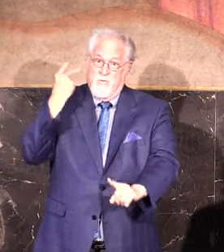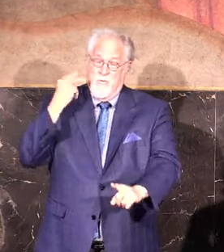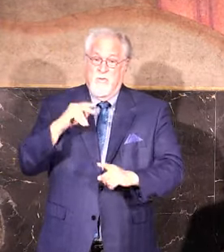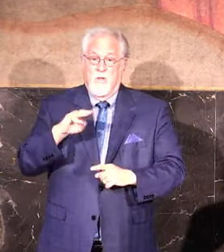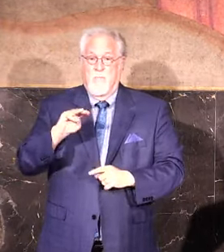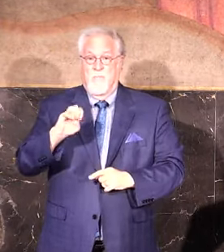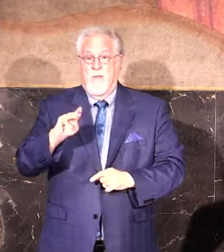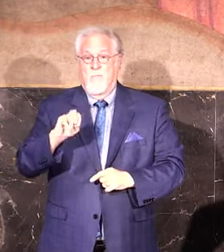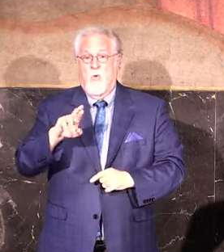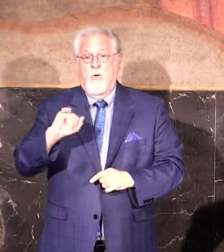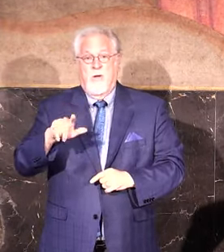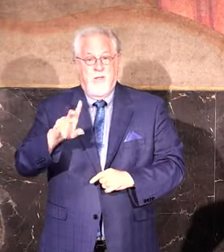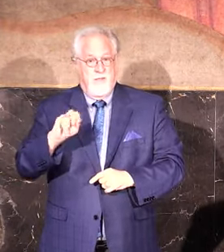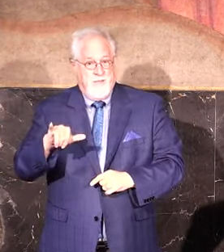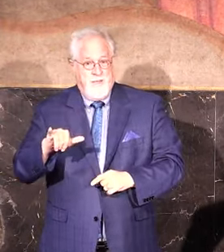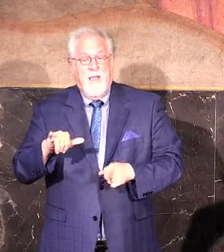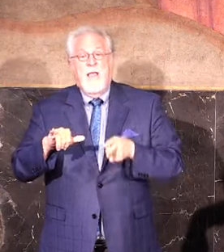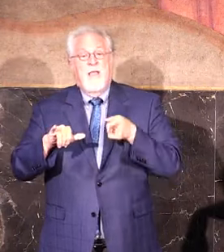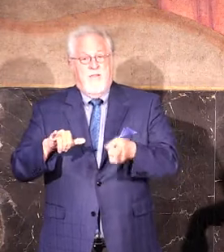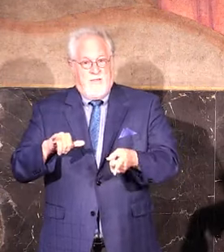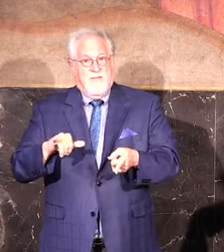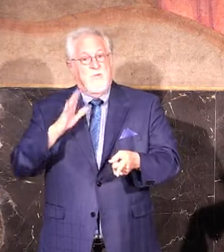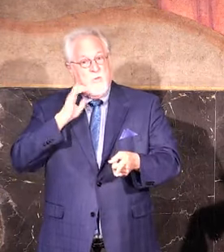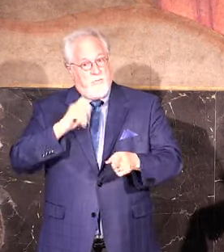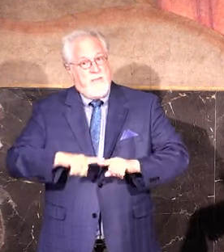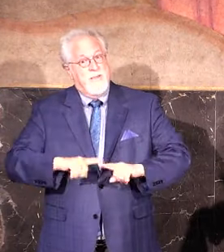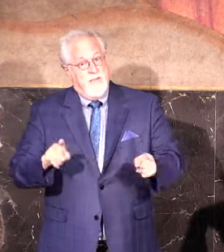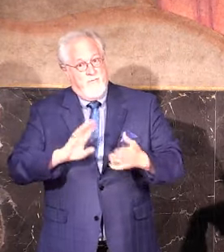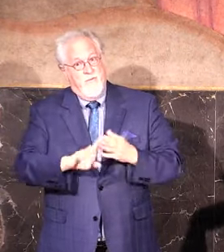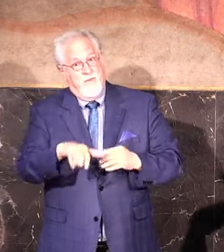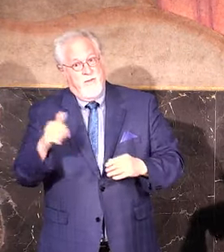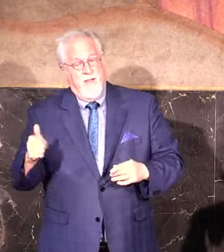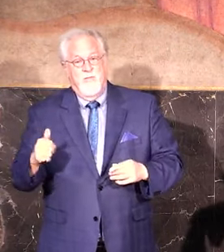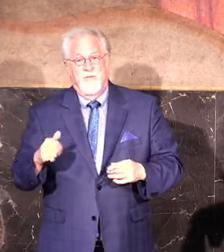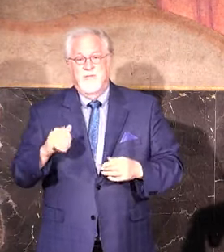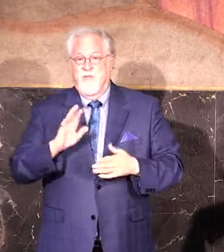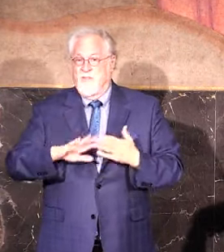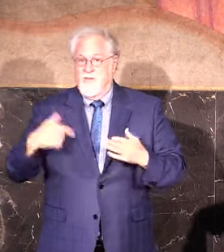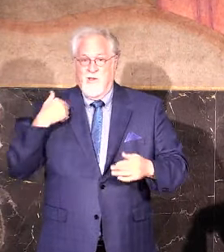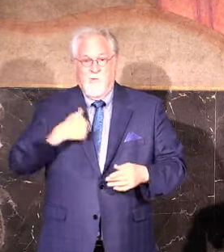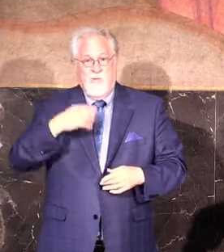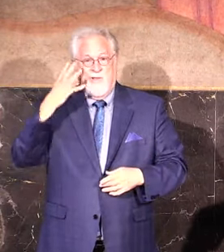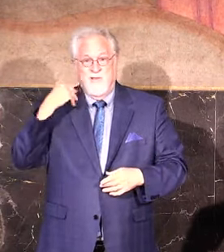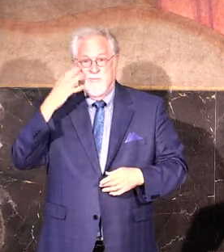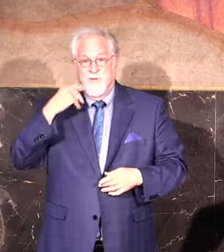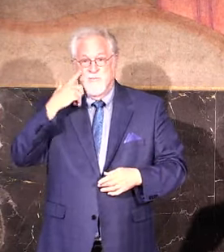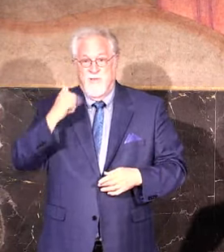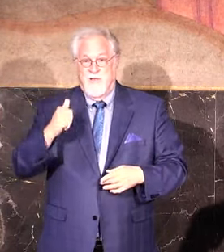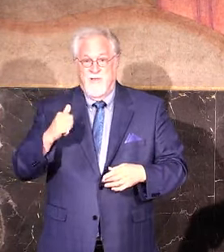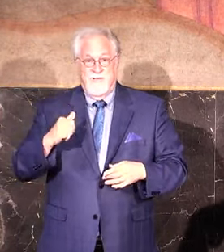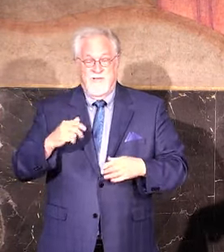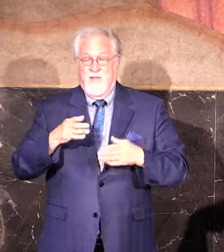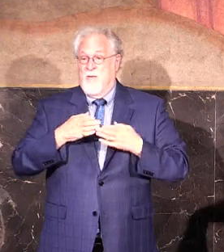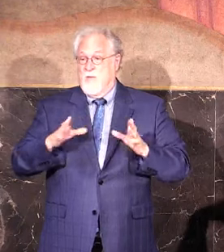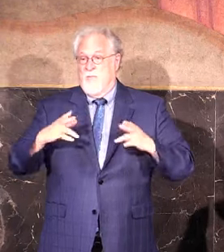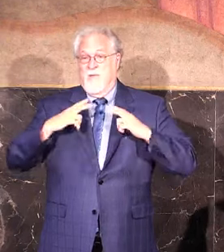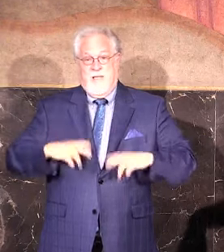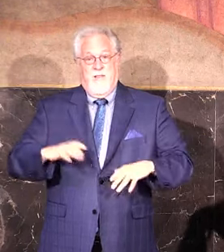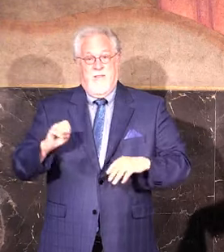all. Obviously, this Memorial Day will be different from any others that we've ever experienced because the public health